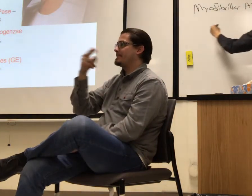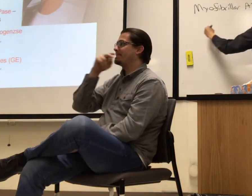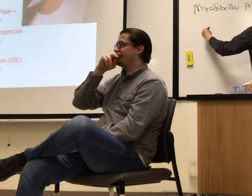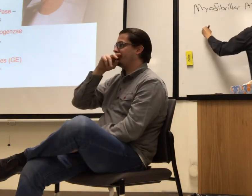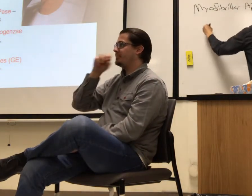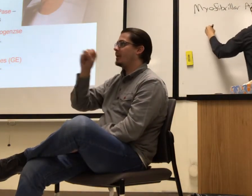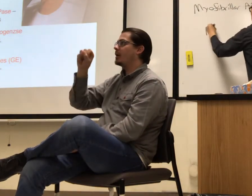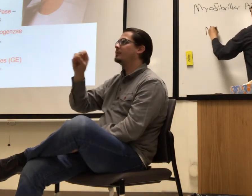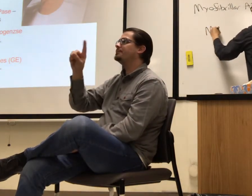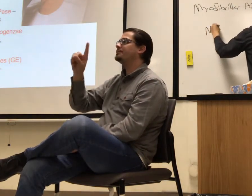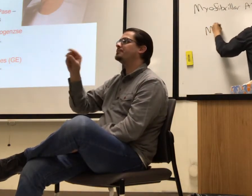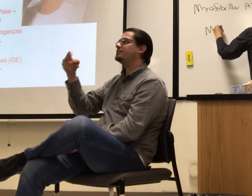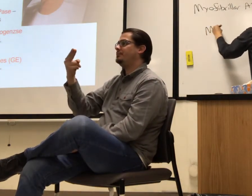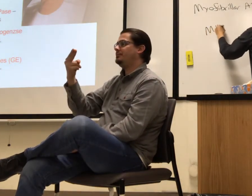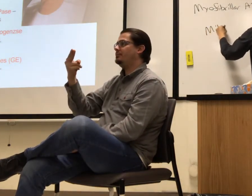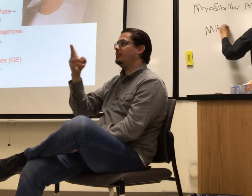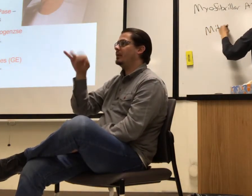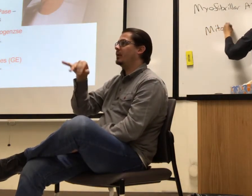SDH is a